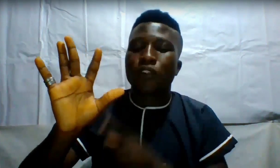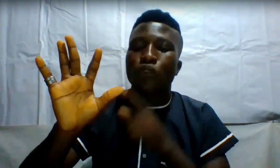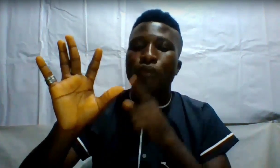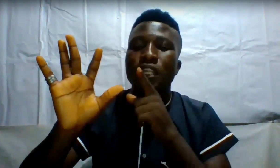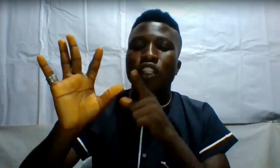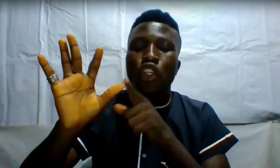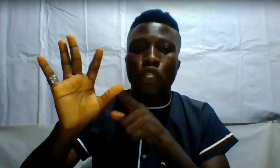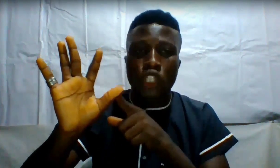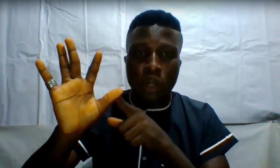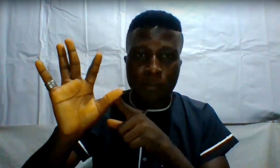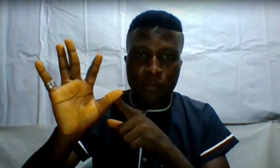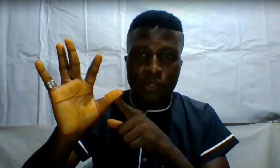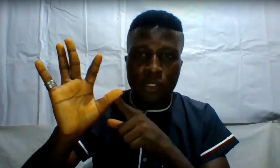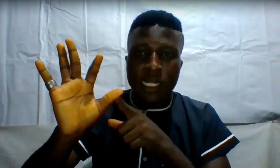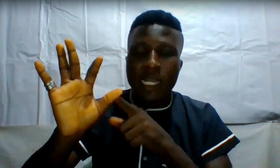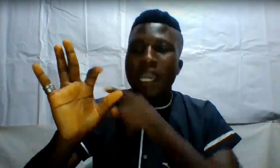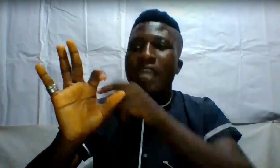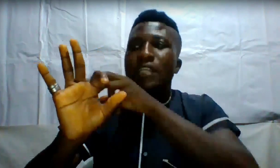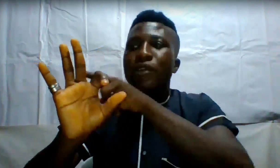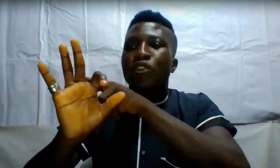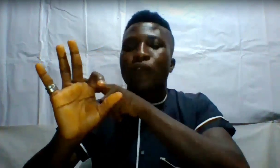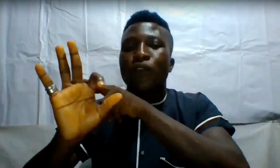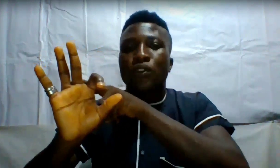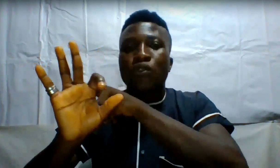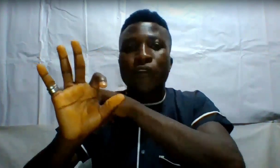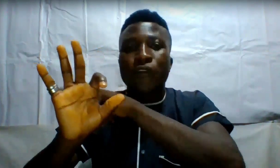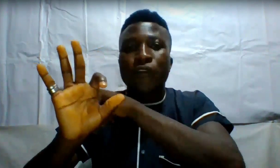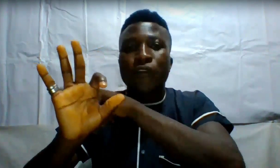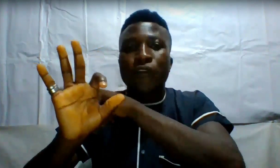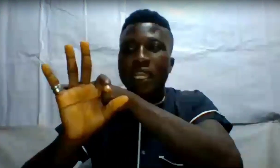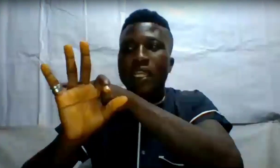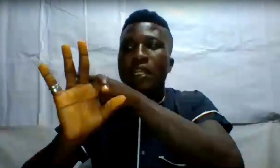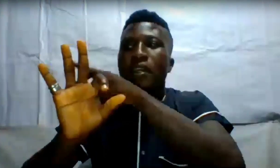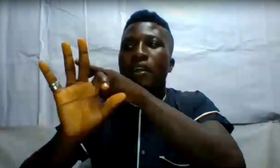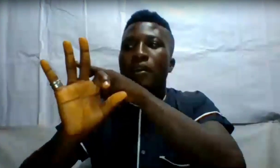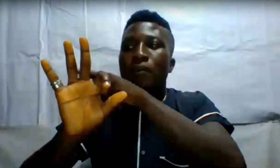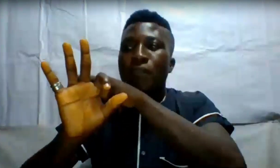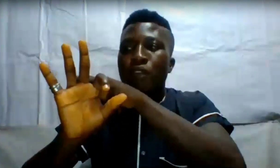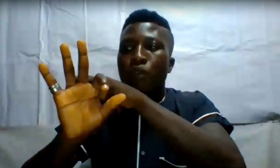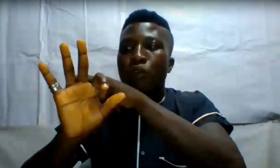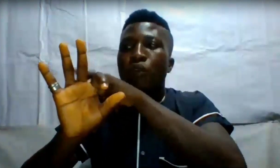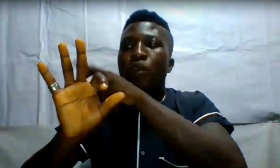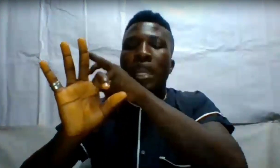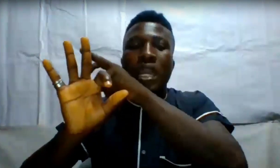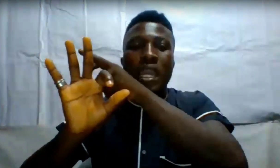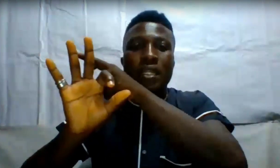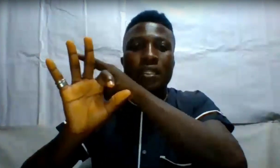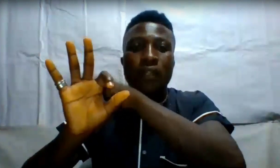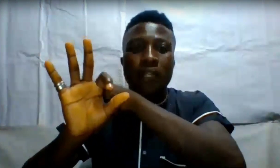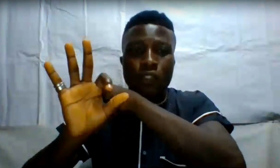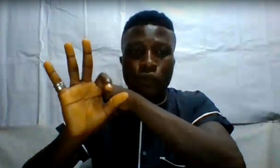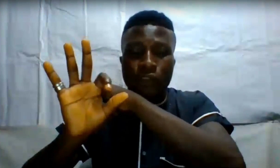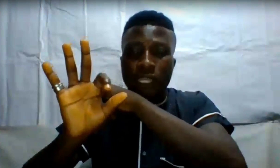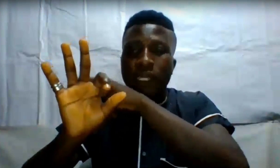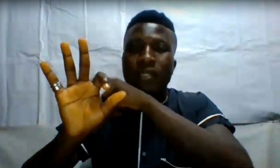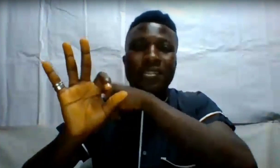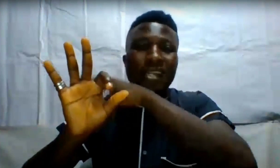thumb. And the rest of your 3 fingers, which is your ring, middle, and little finger, stands